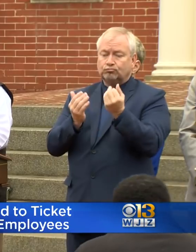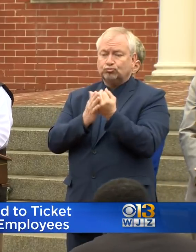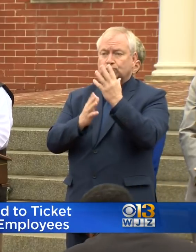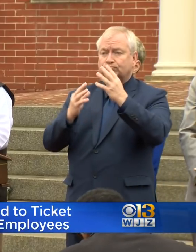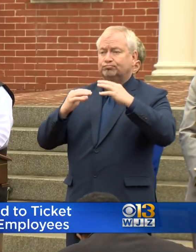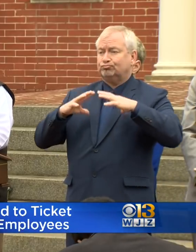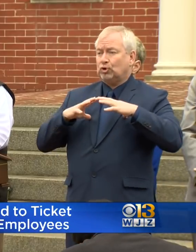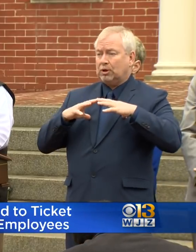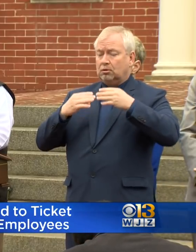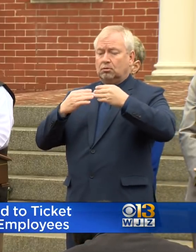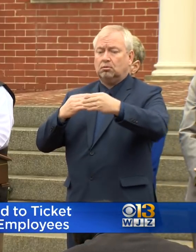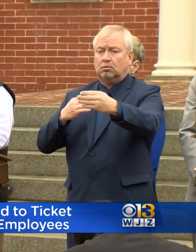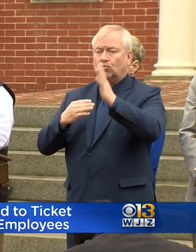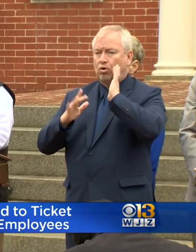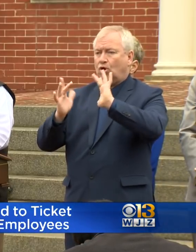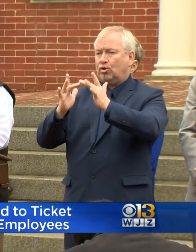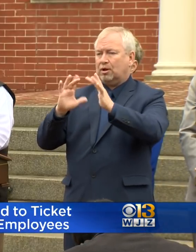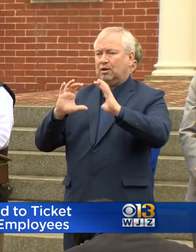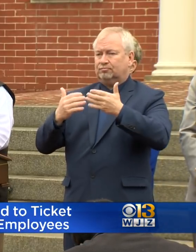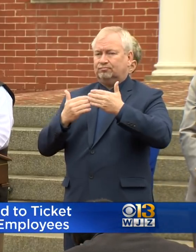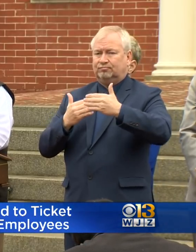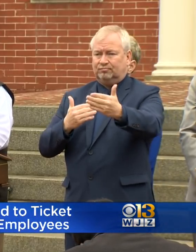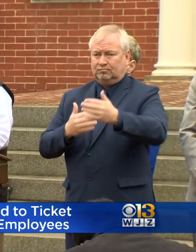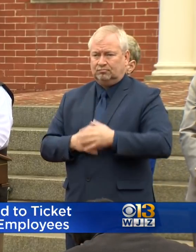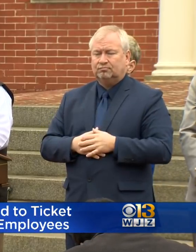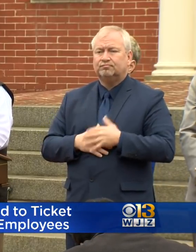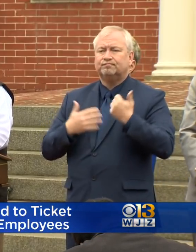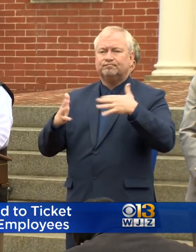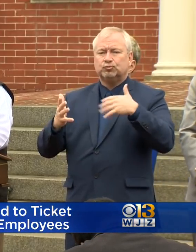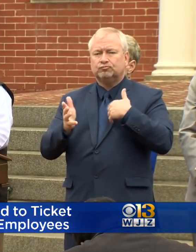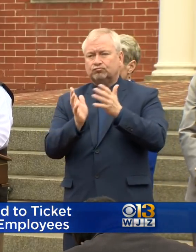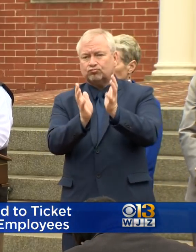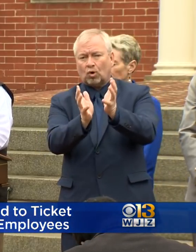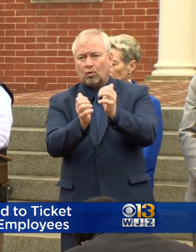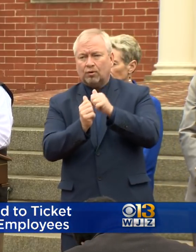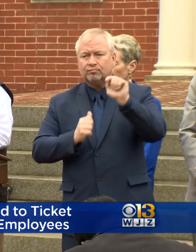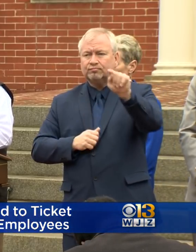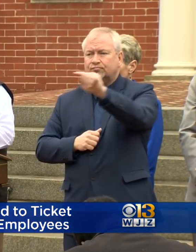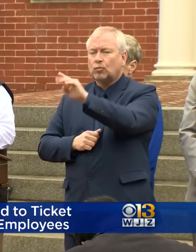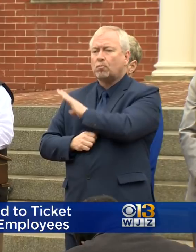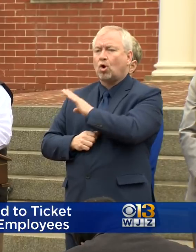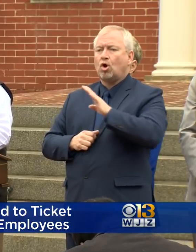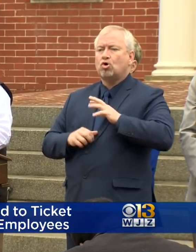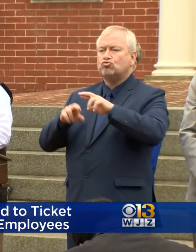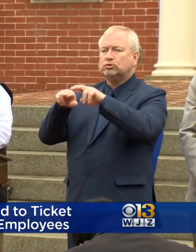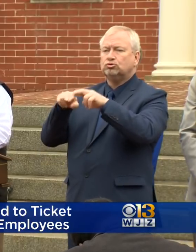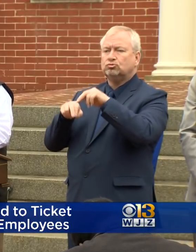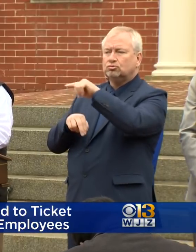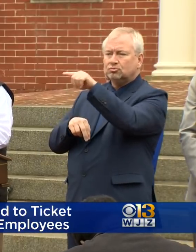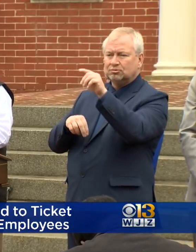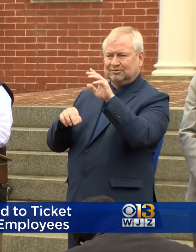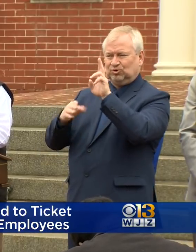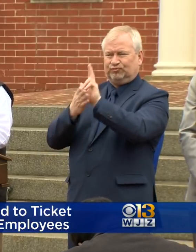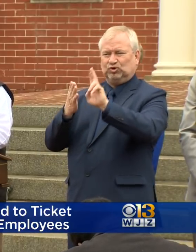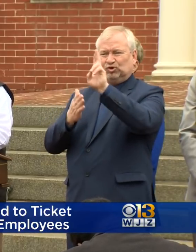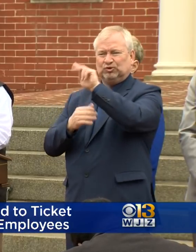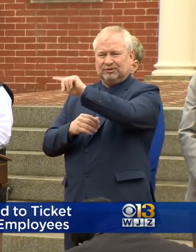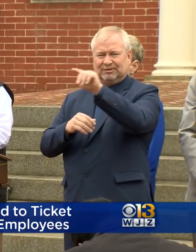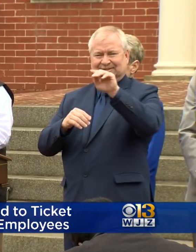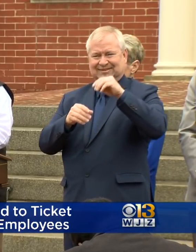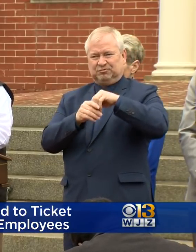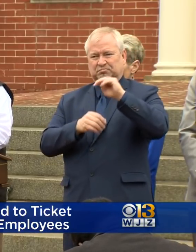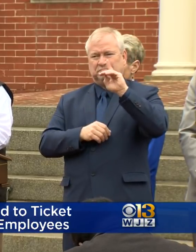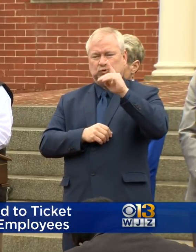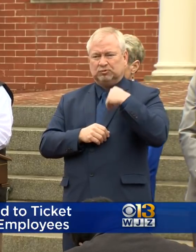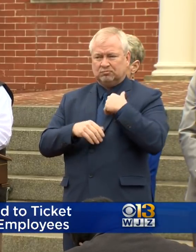have been in communication with the Board of Regents of the University System of Maryland and asked them to